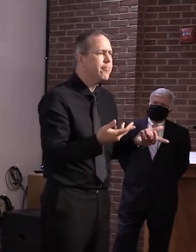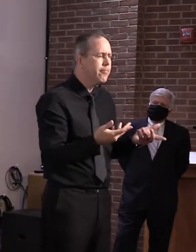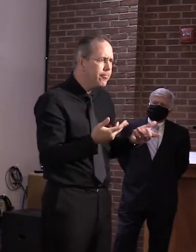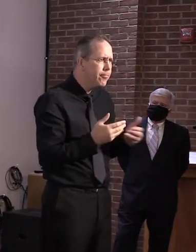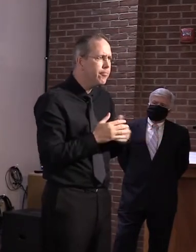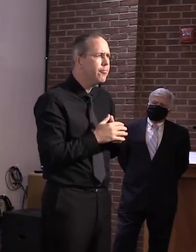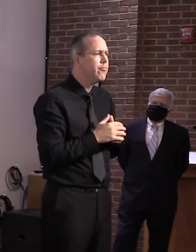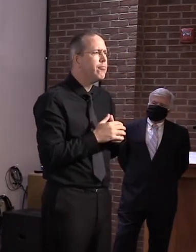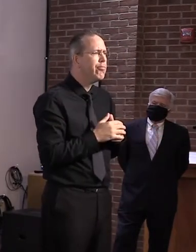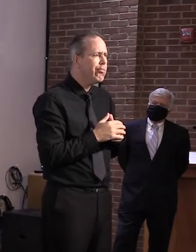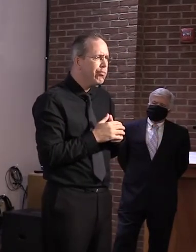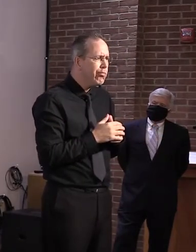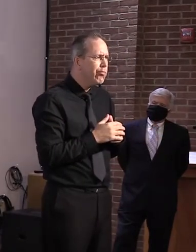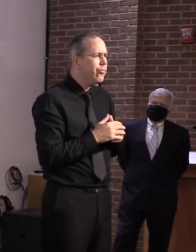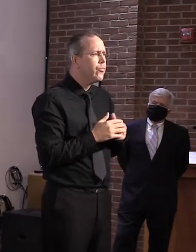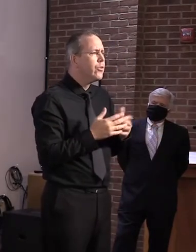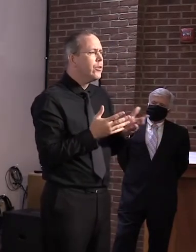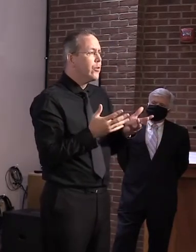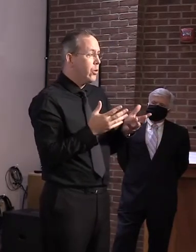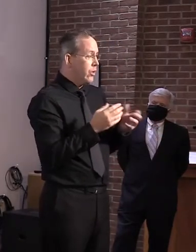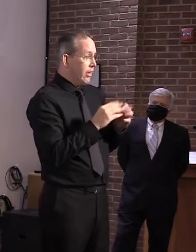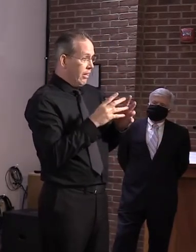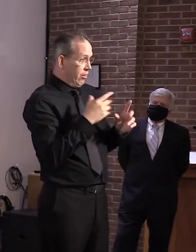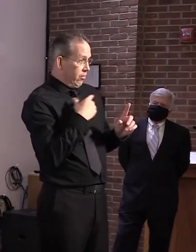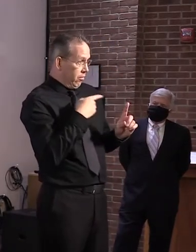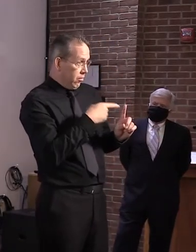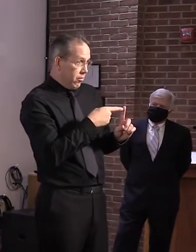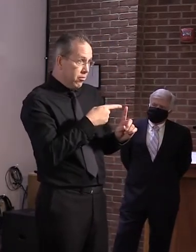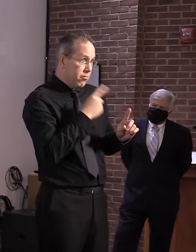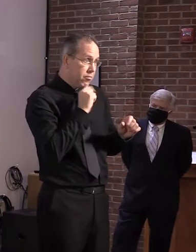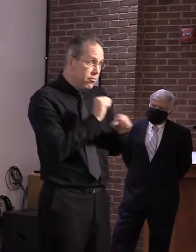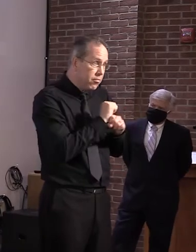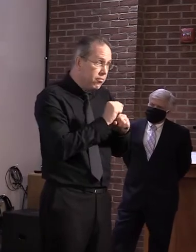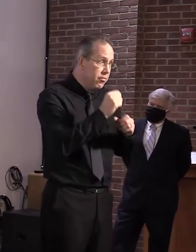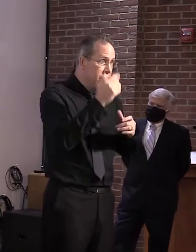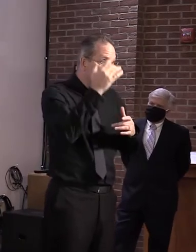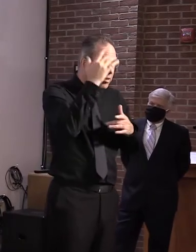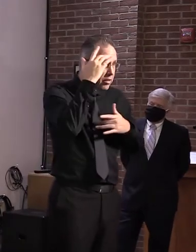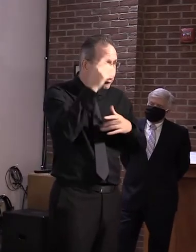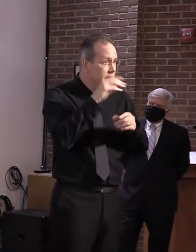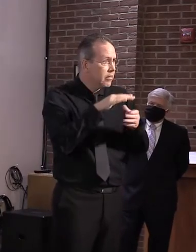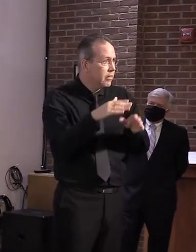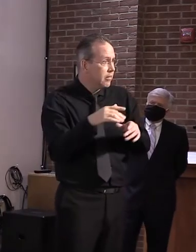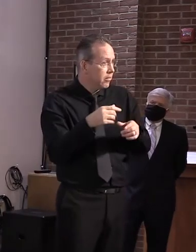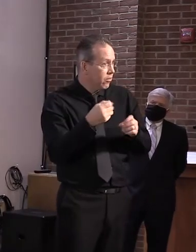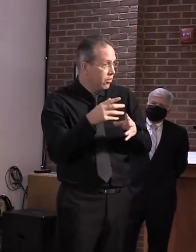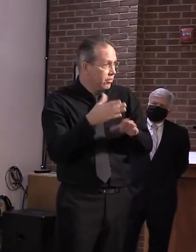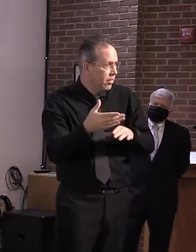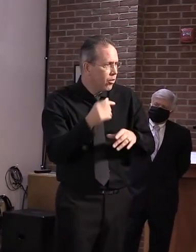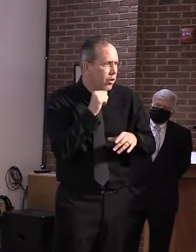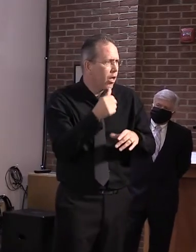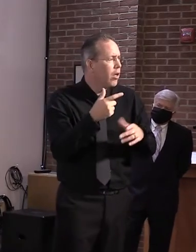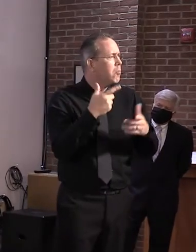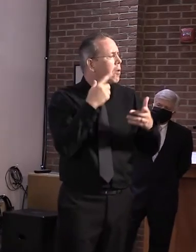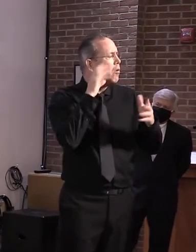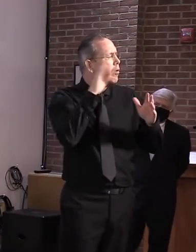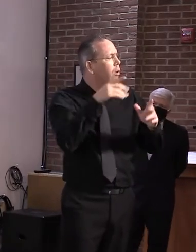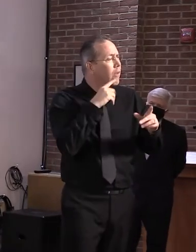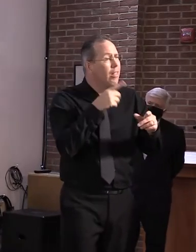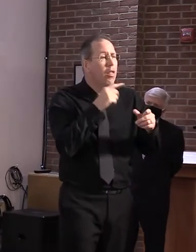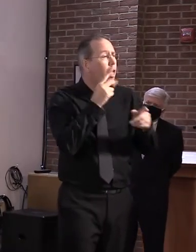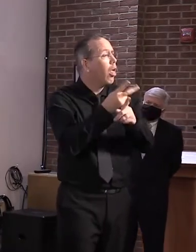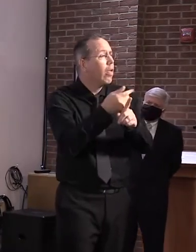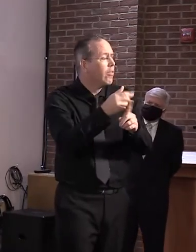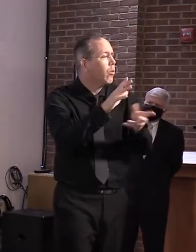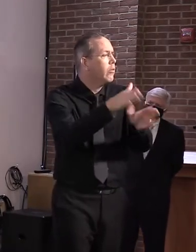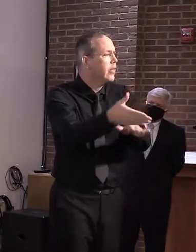the person invincible, that they won't have a significant illness from the virus, that there's zero chance of